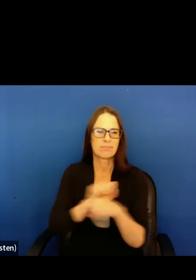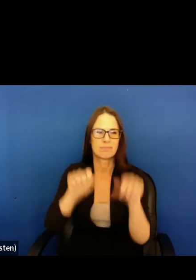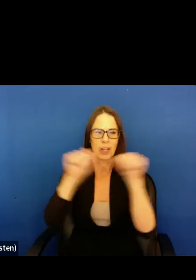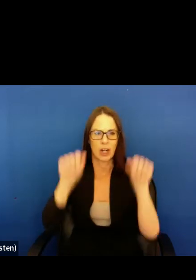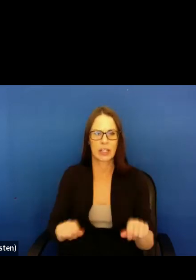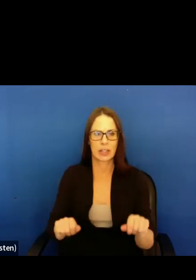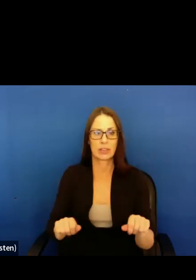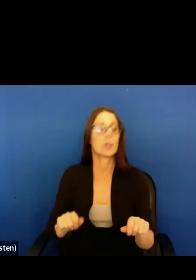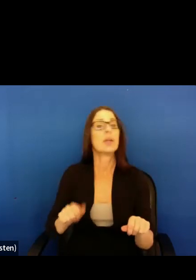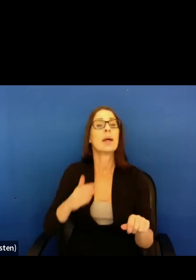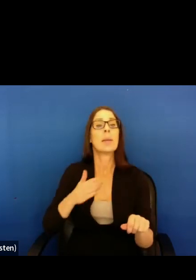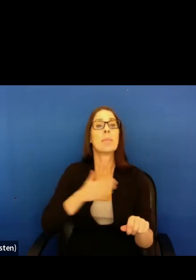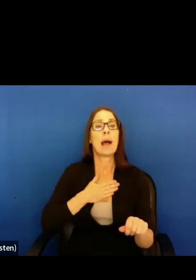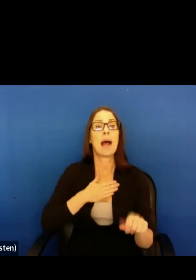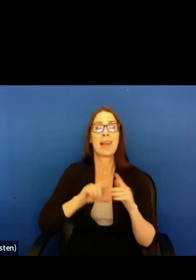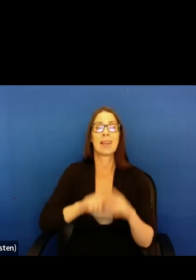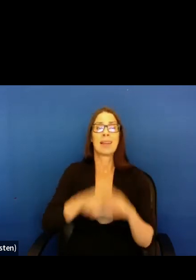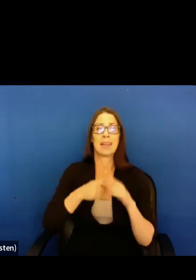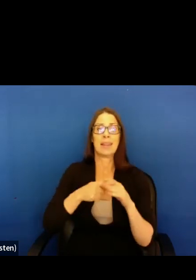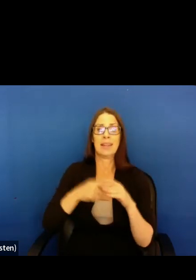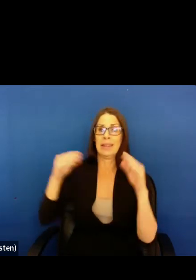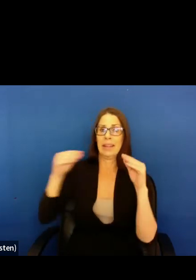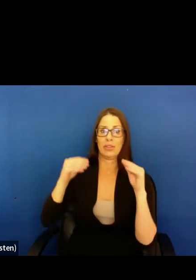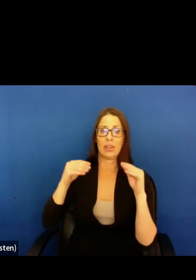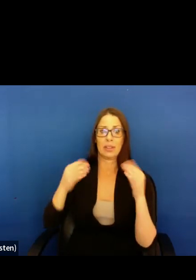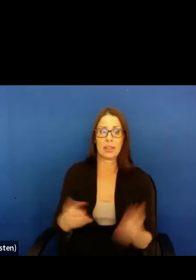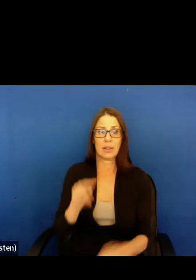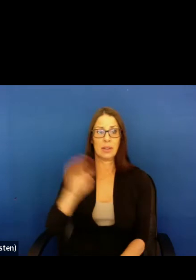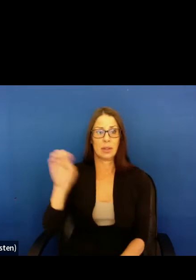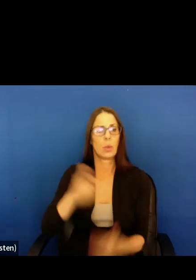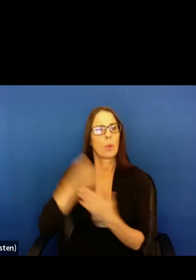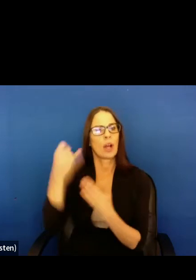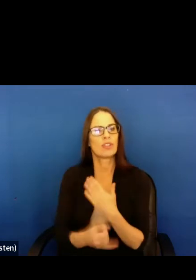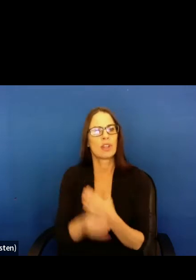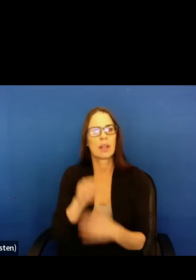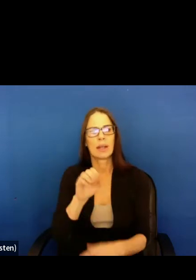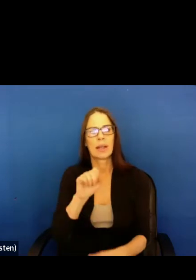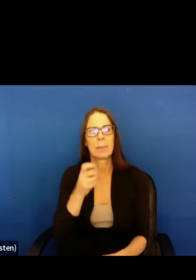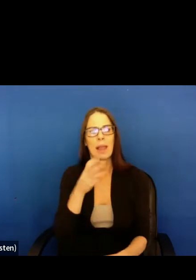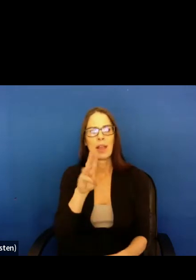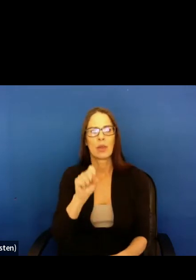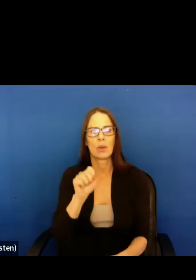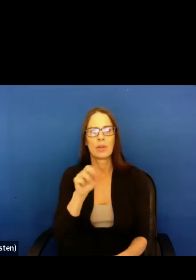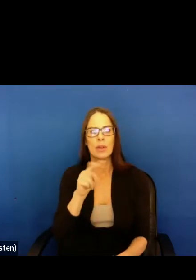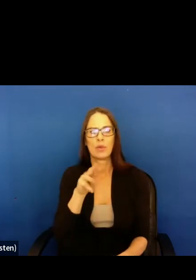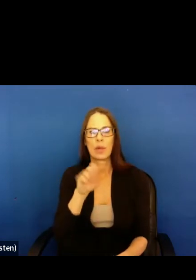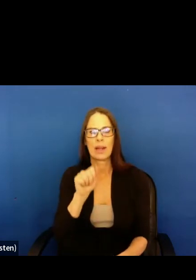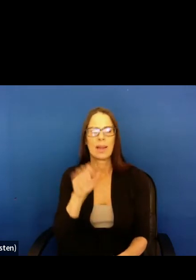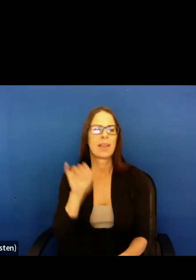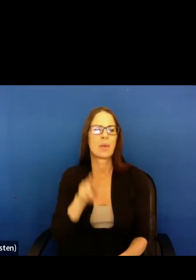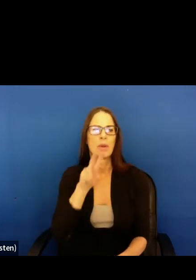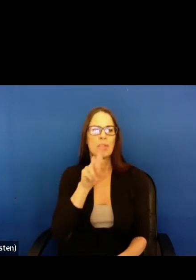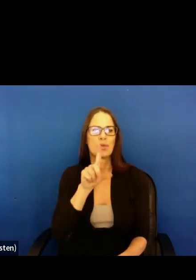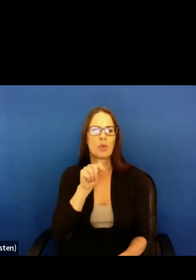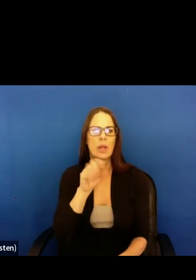my introduction to Northeastern was a project at the Matthews Arena. That was back in 2009, and we were